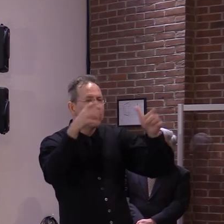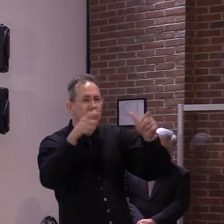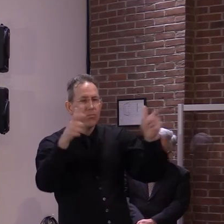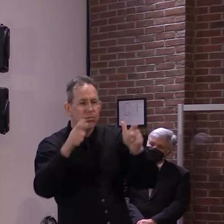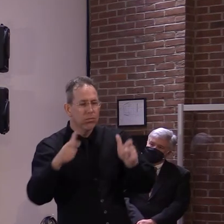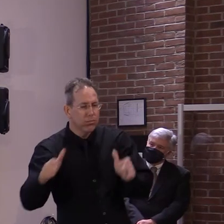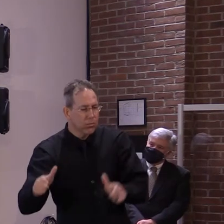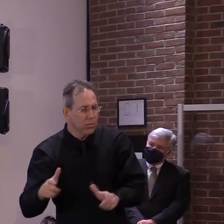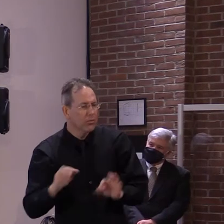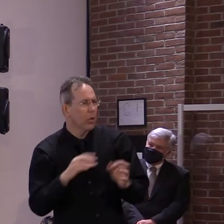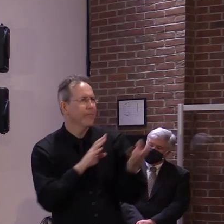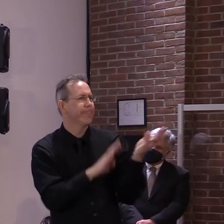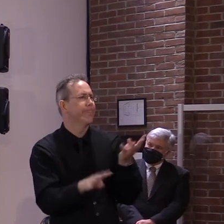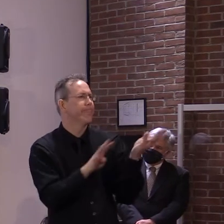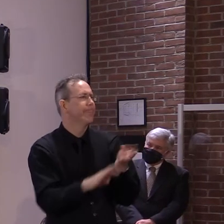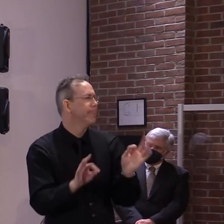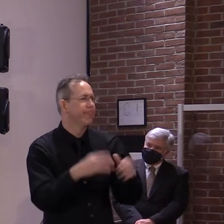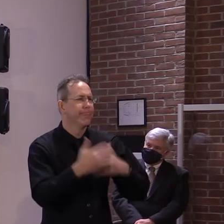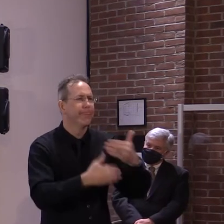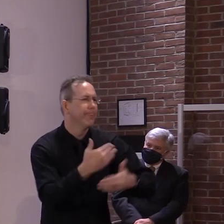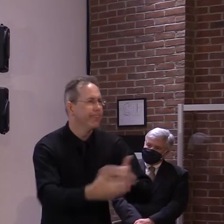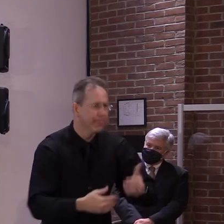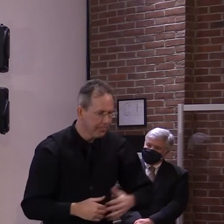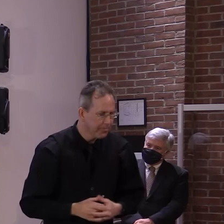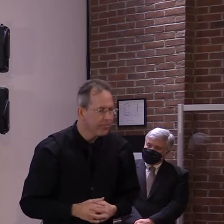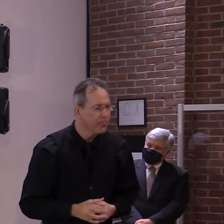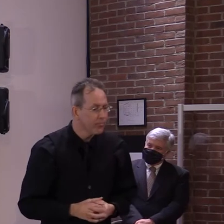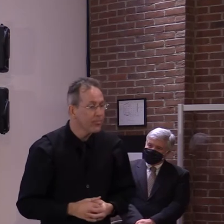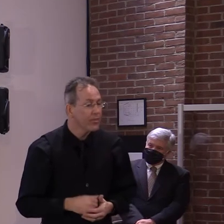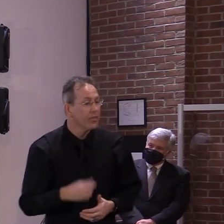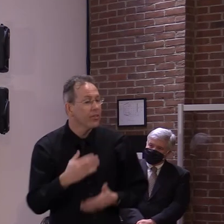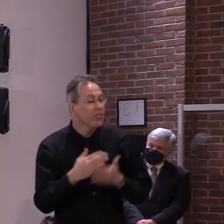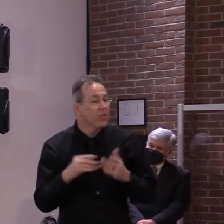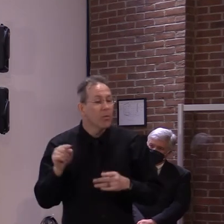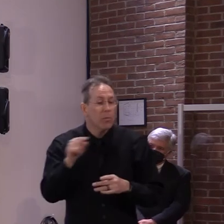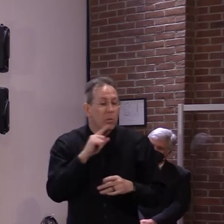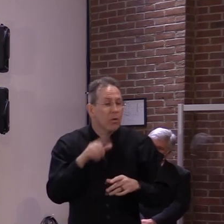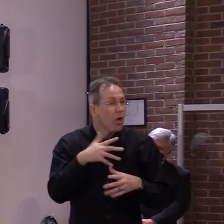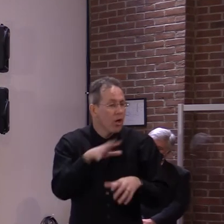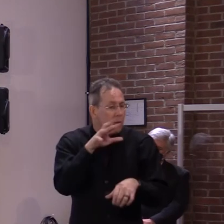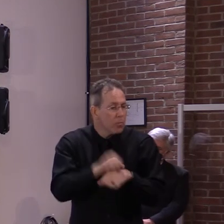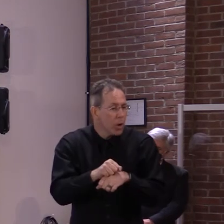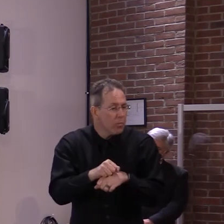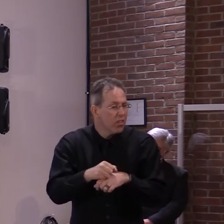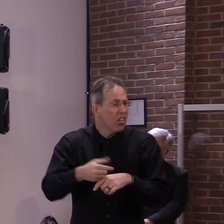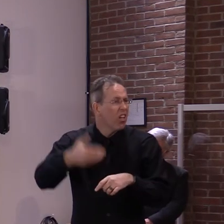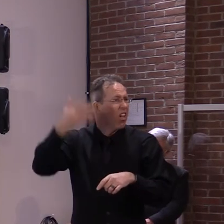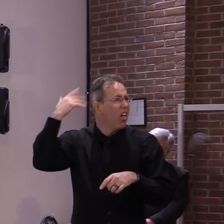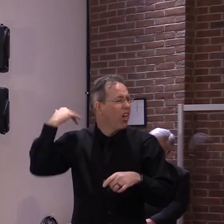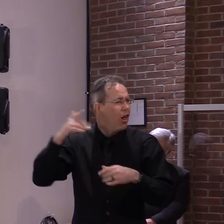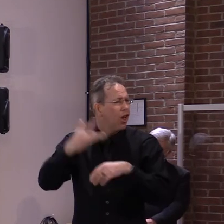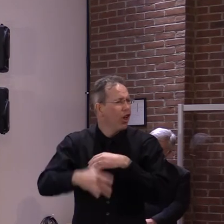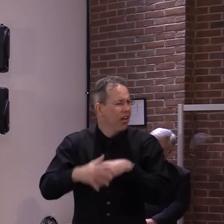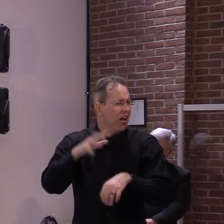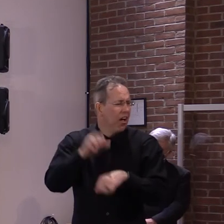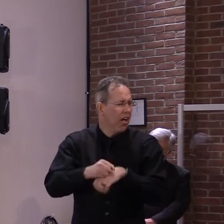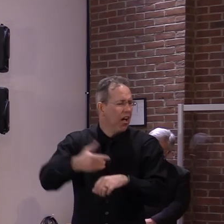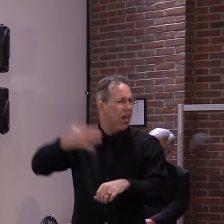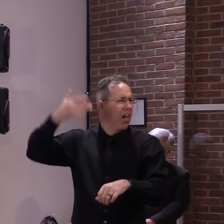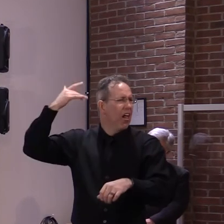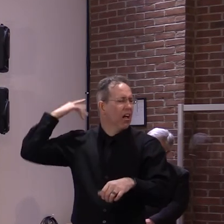advance so based on supply that they either are forecasting or they they are getting